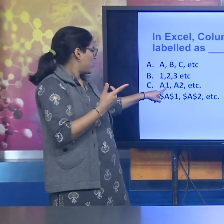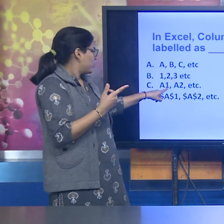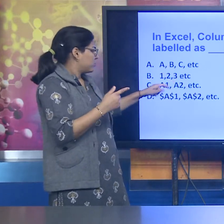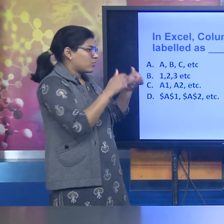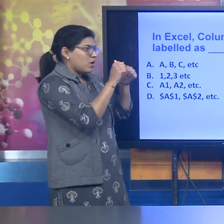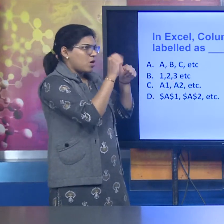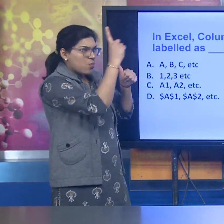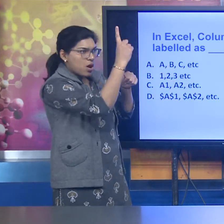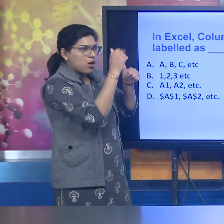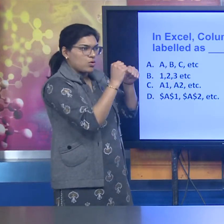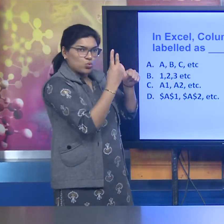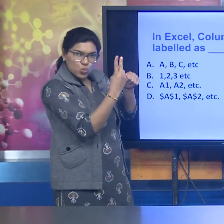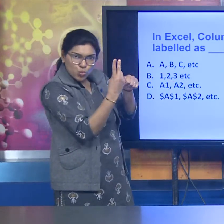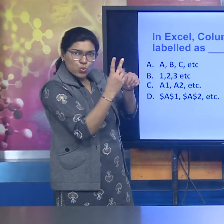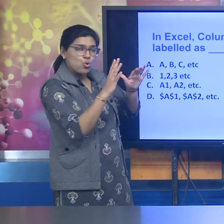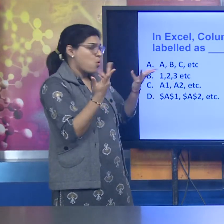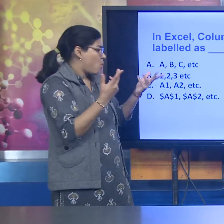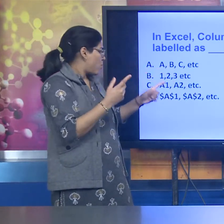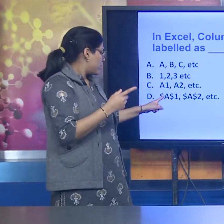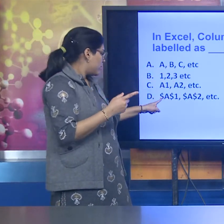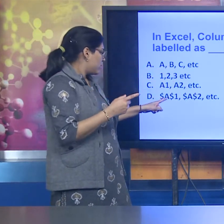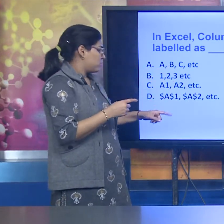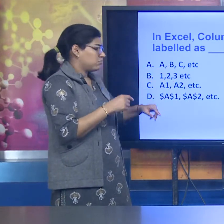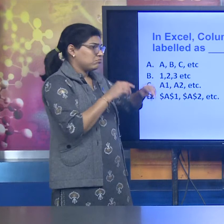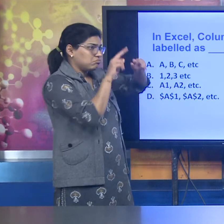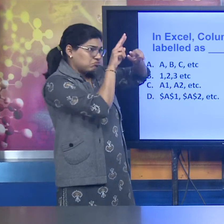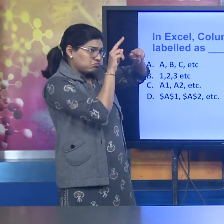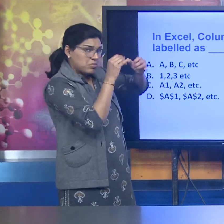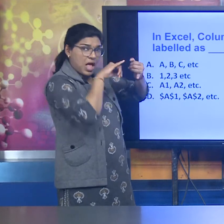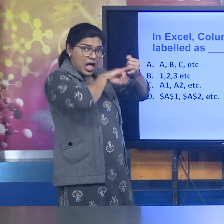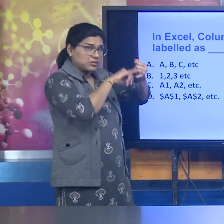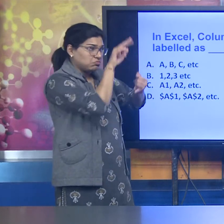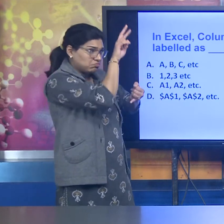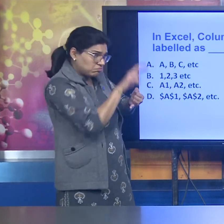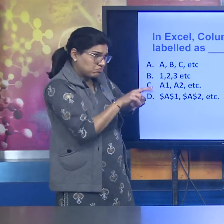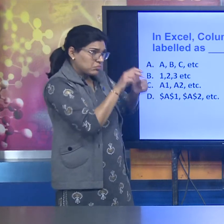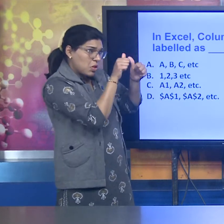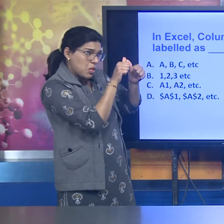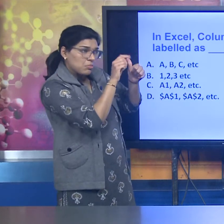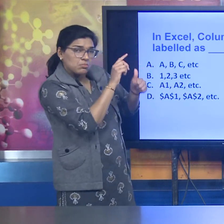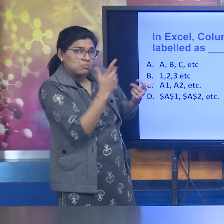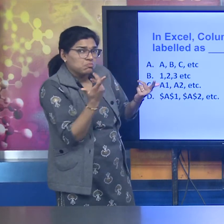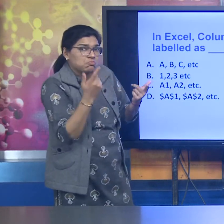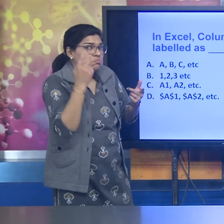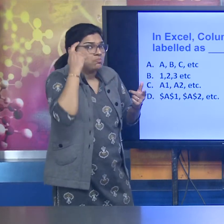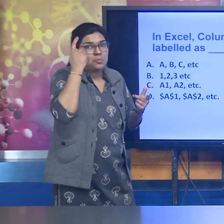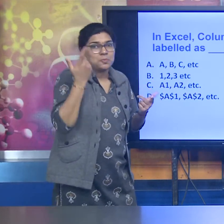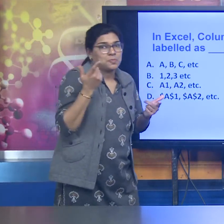A, B, C, etc., A1, A2, etc.,